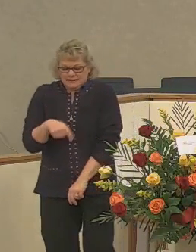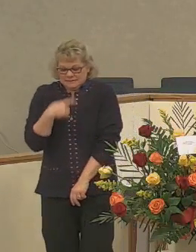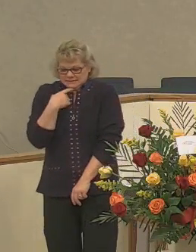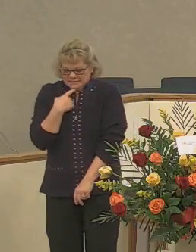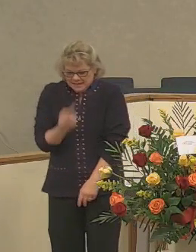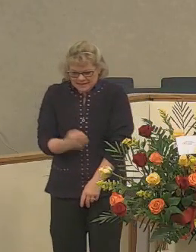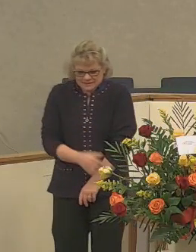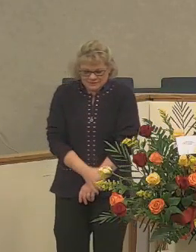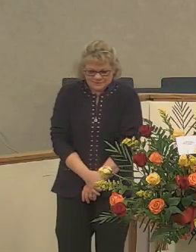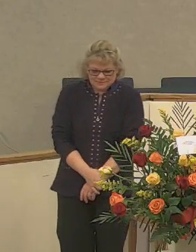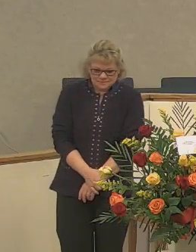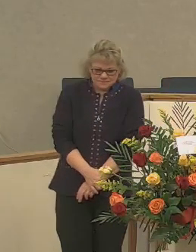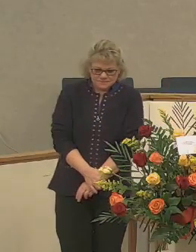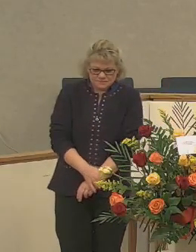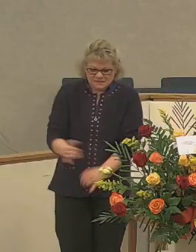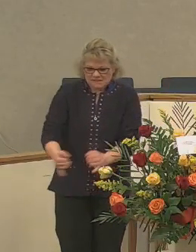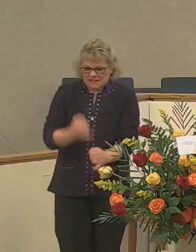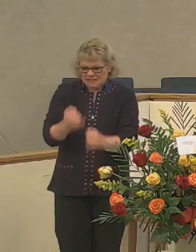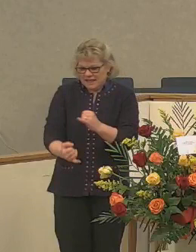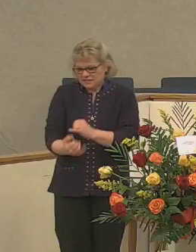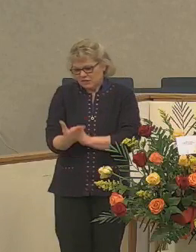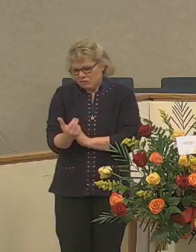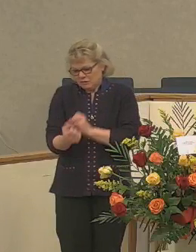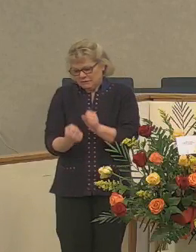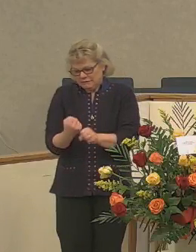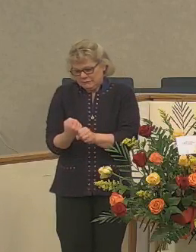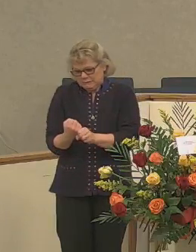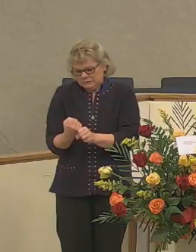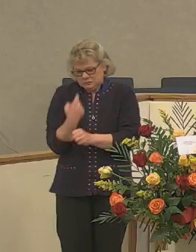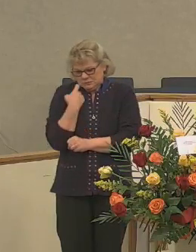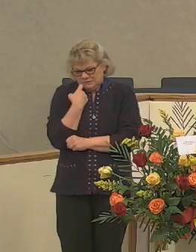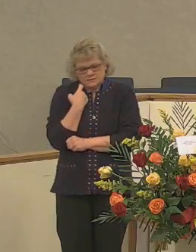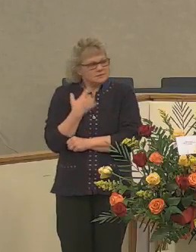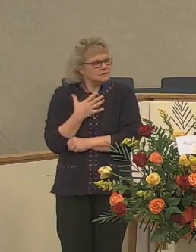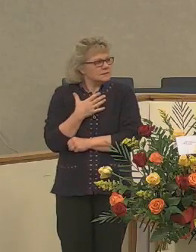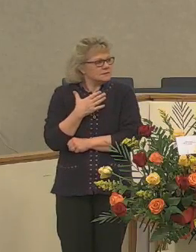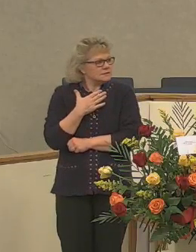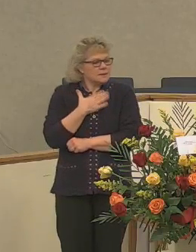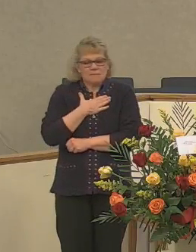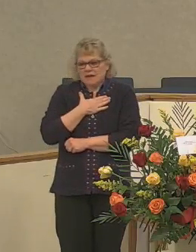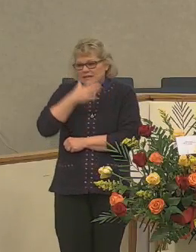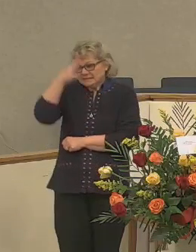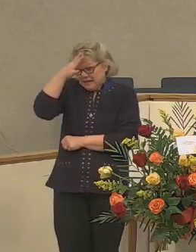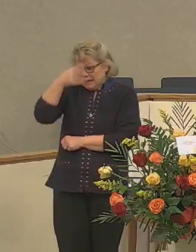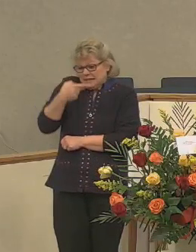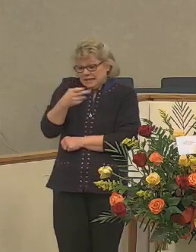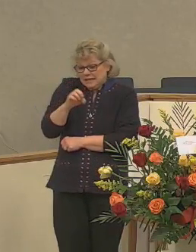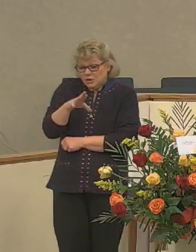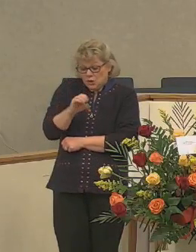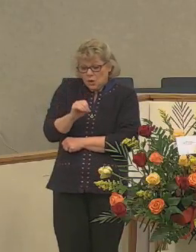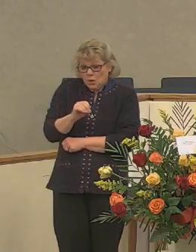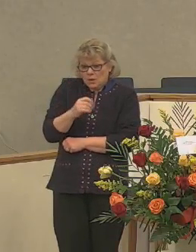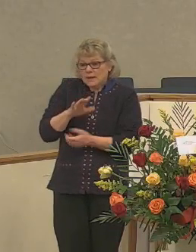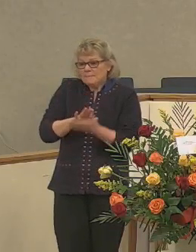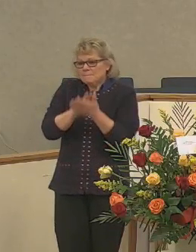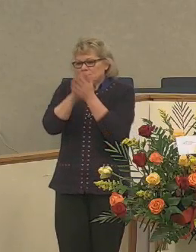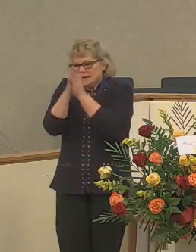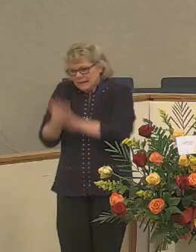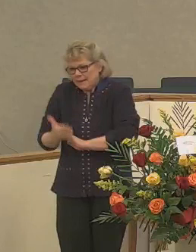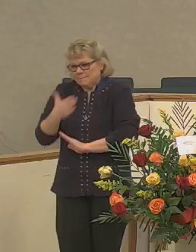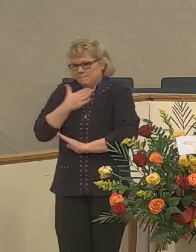last 13 years, my dad was not only my hero, he became my